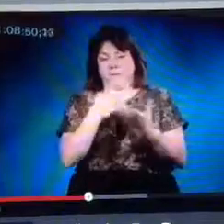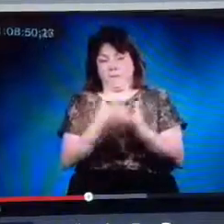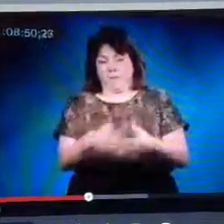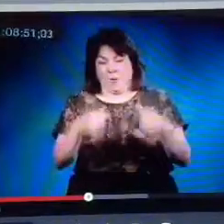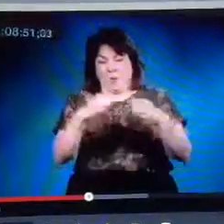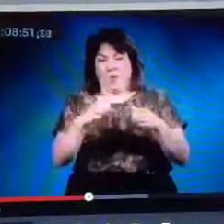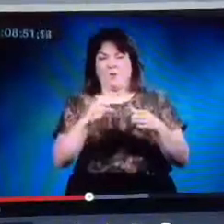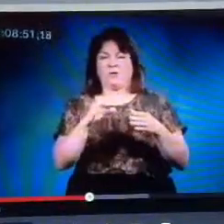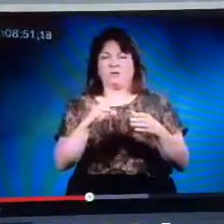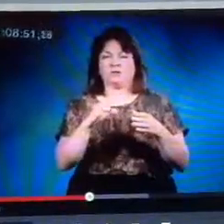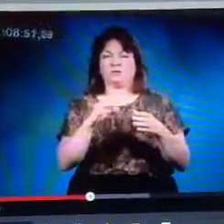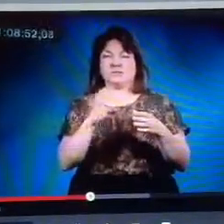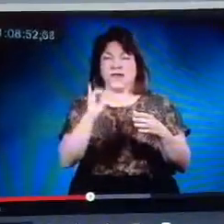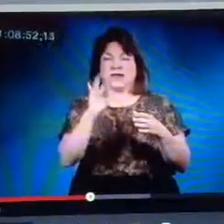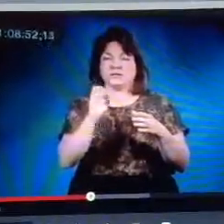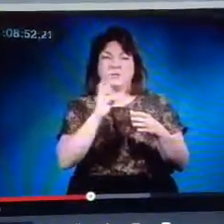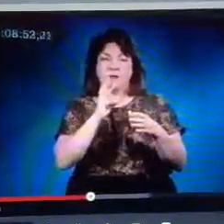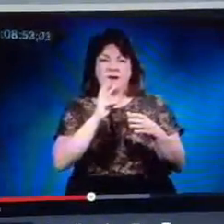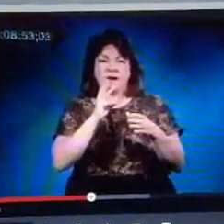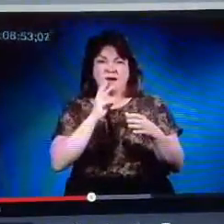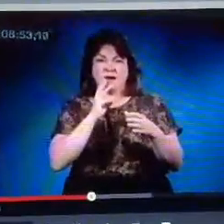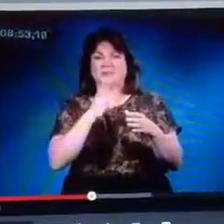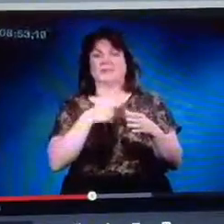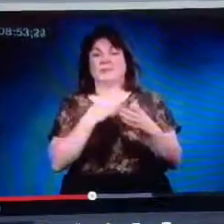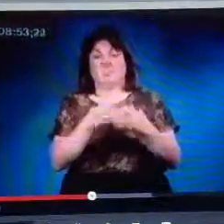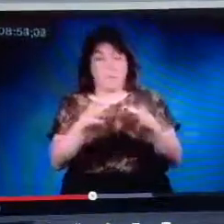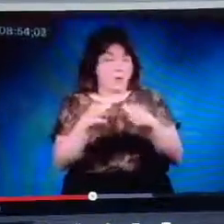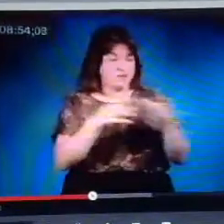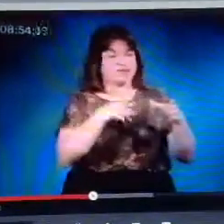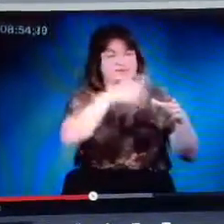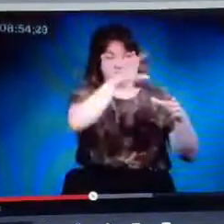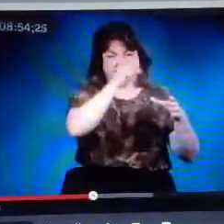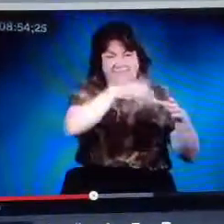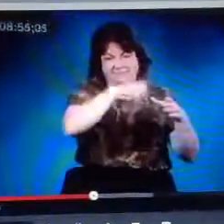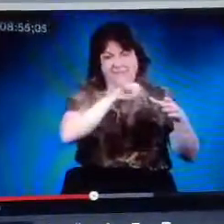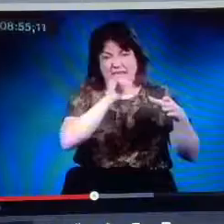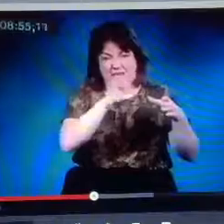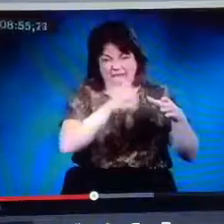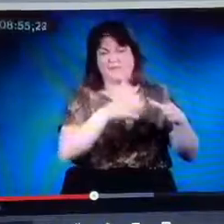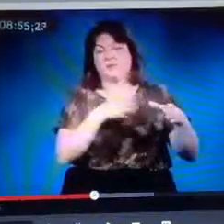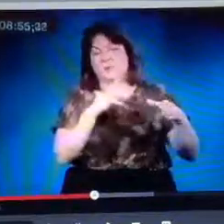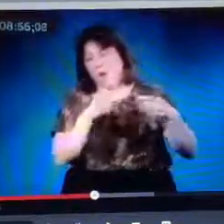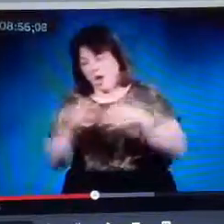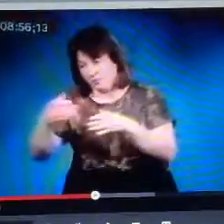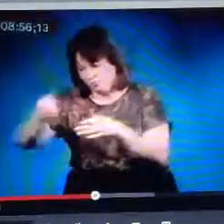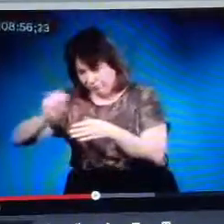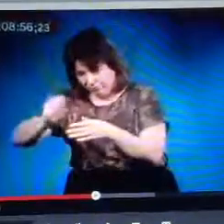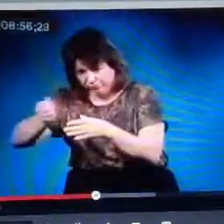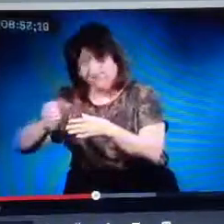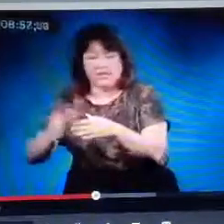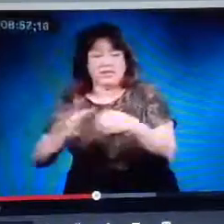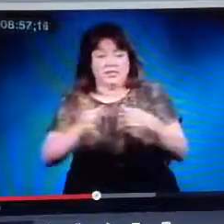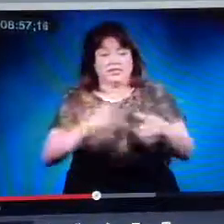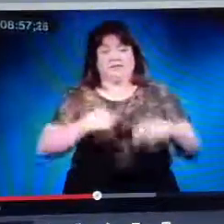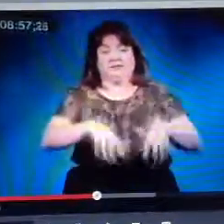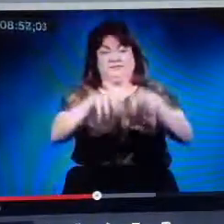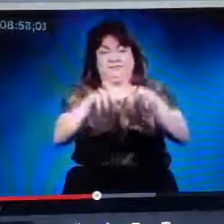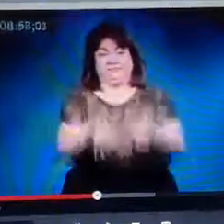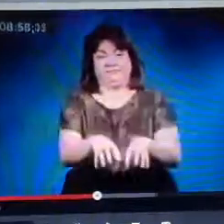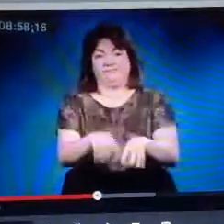I decided I would get a bowl full of ice water. So I went and I put ice in the bowl, then I